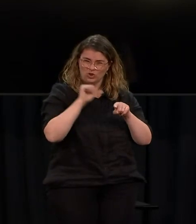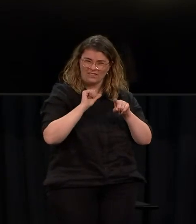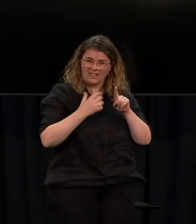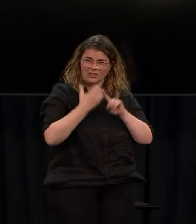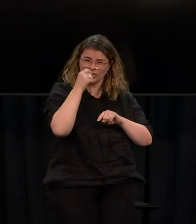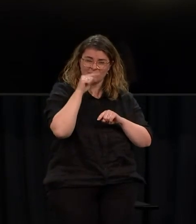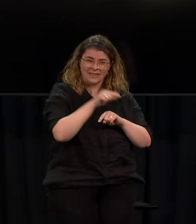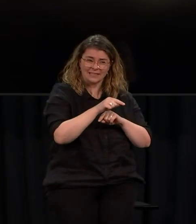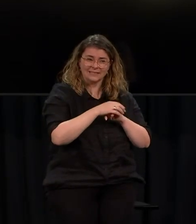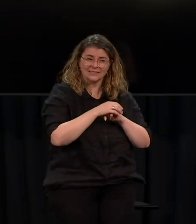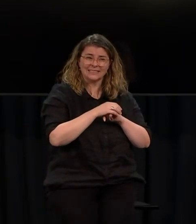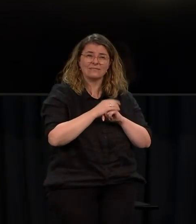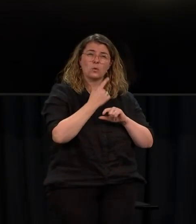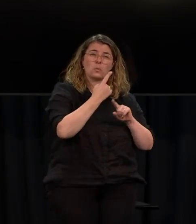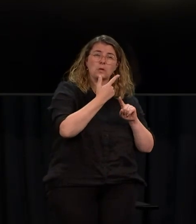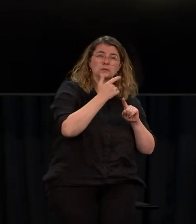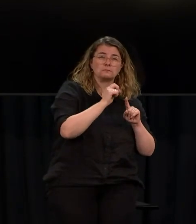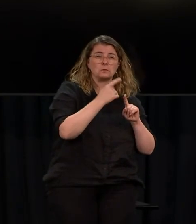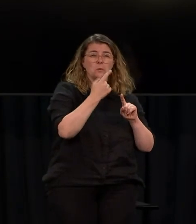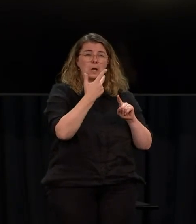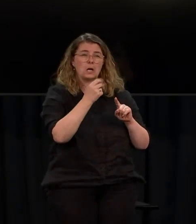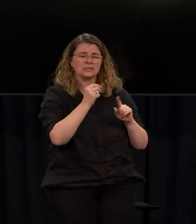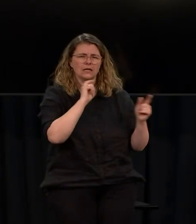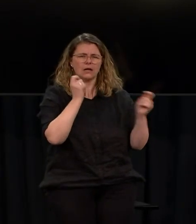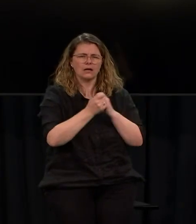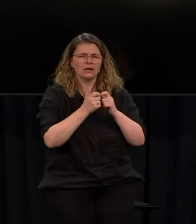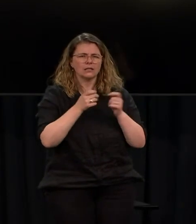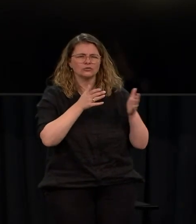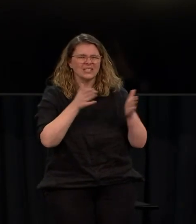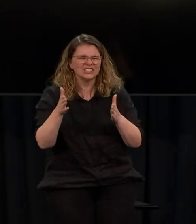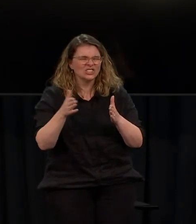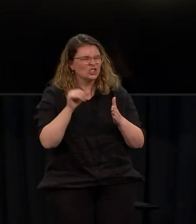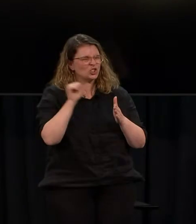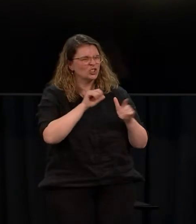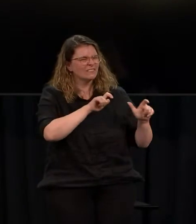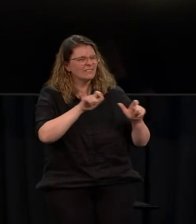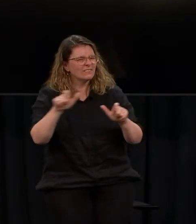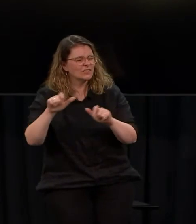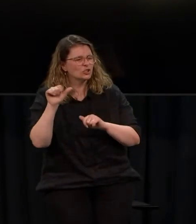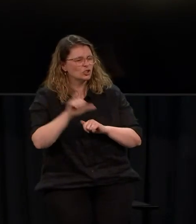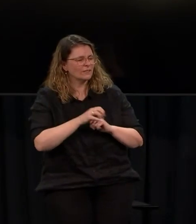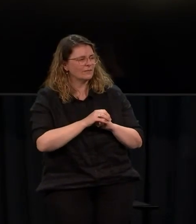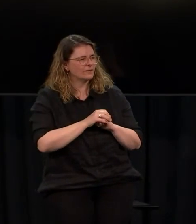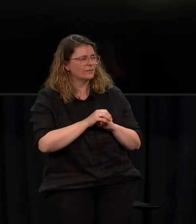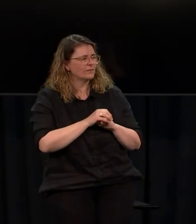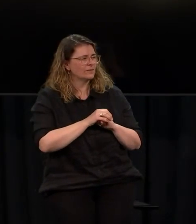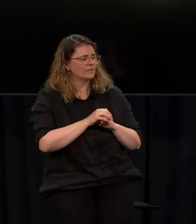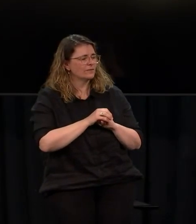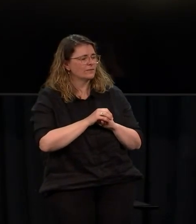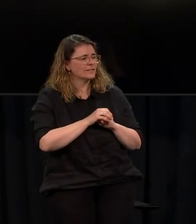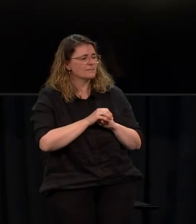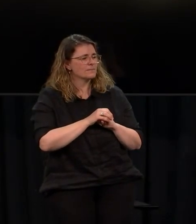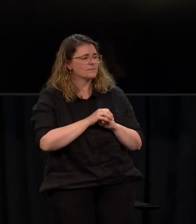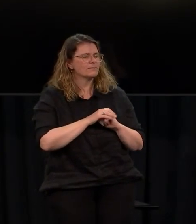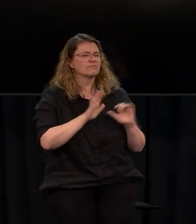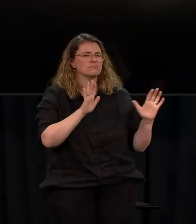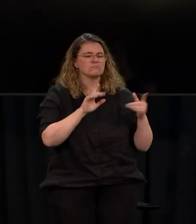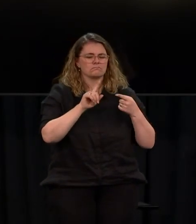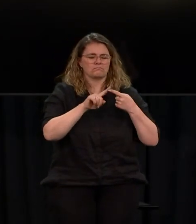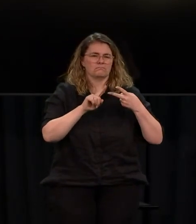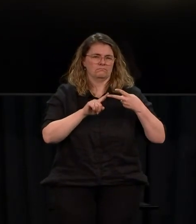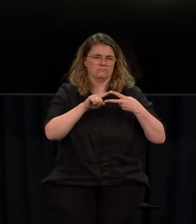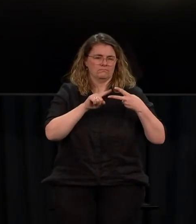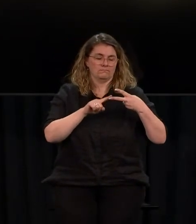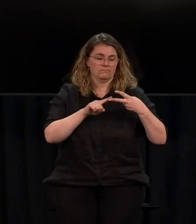If we were only at 170 or 180, we've had to change strategy. Wouldn't it have been better to not have to change strategy in the first place? Well, just make two comments. One is